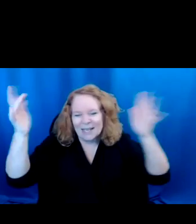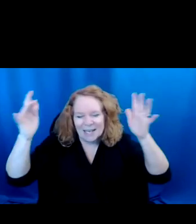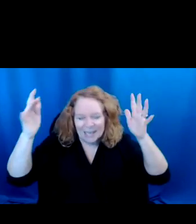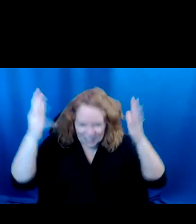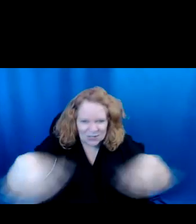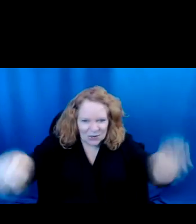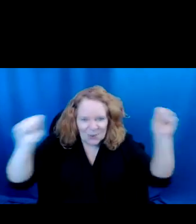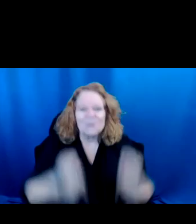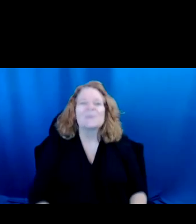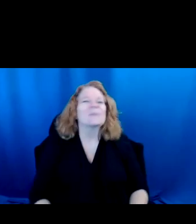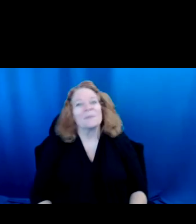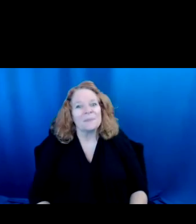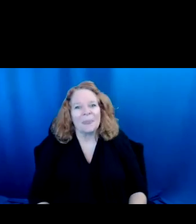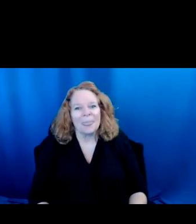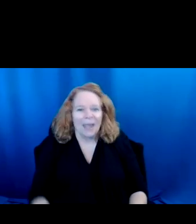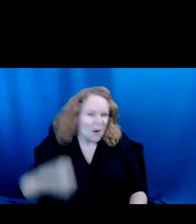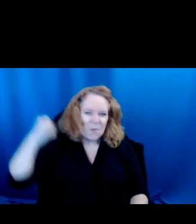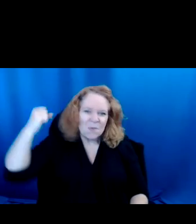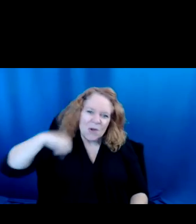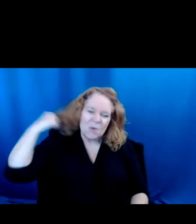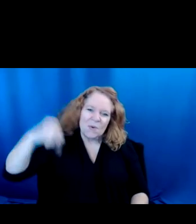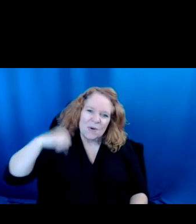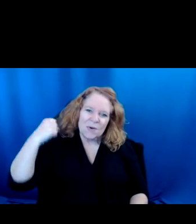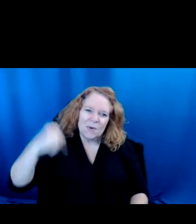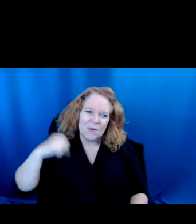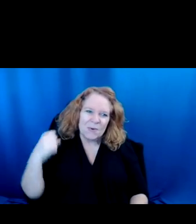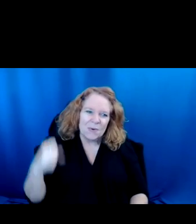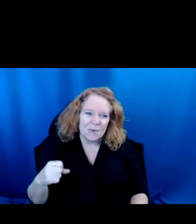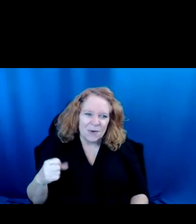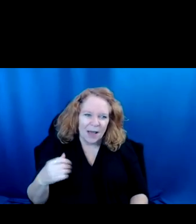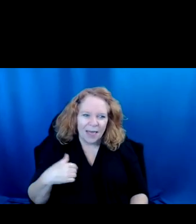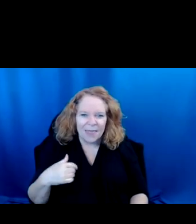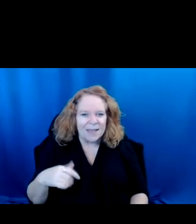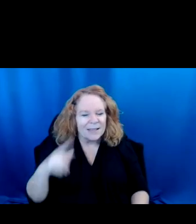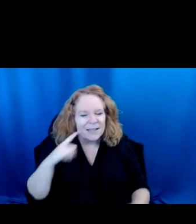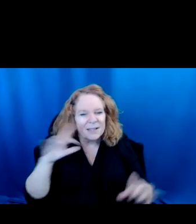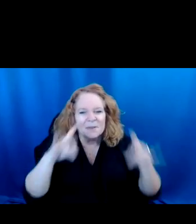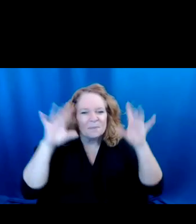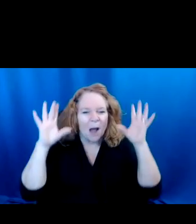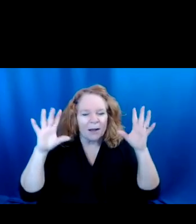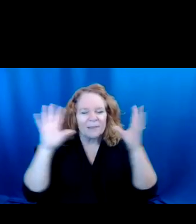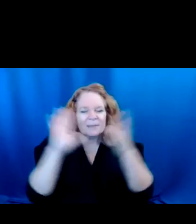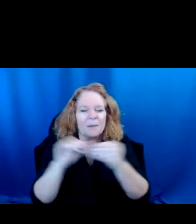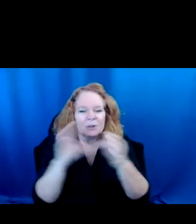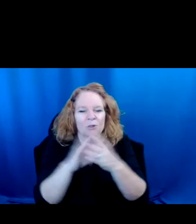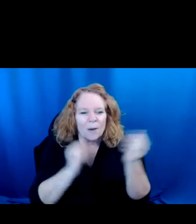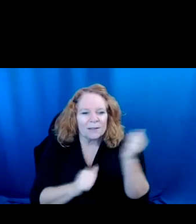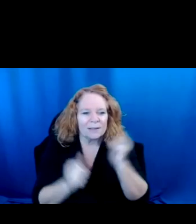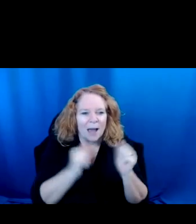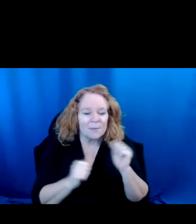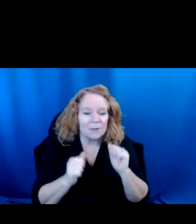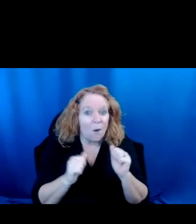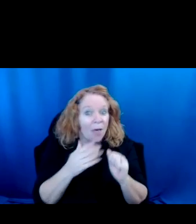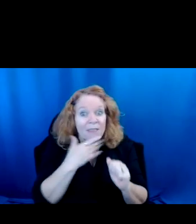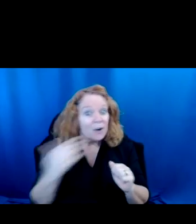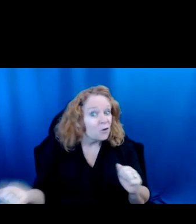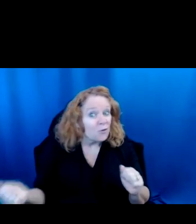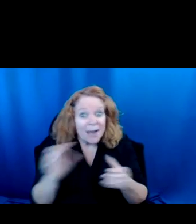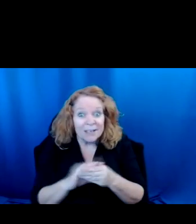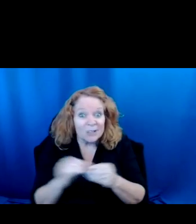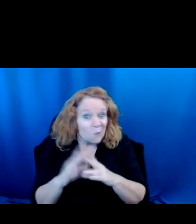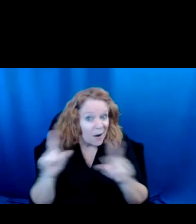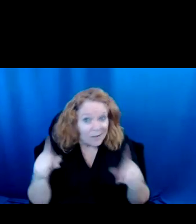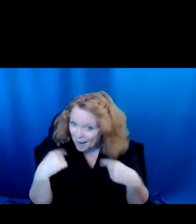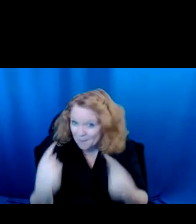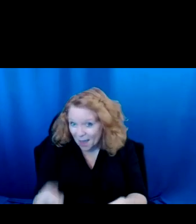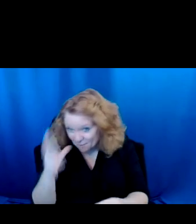whoopity-doo. Woohoo! This has been the Sparkly Box of Stories Storytime Show. It's the greatest Storytime Show ever, boys